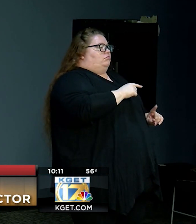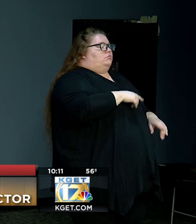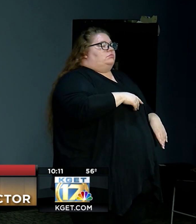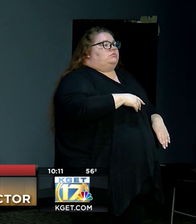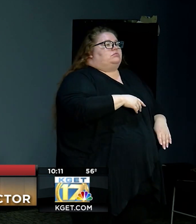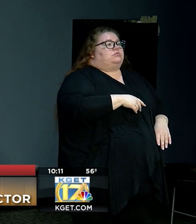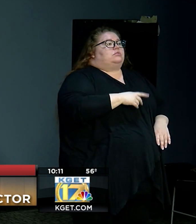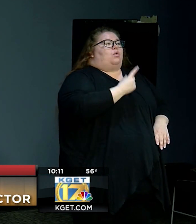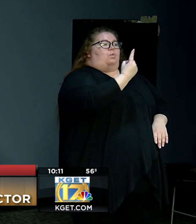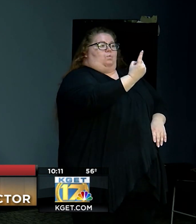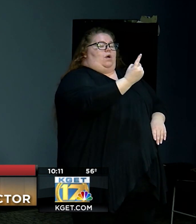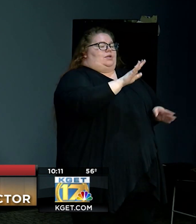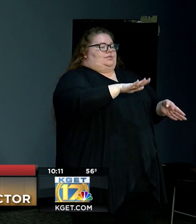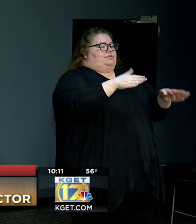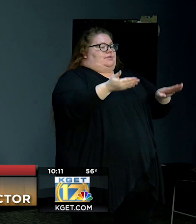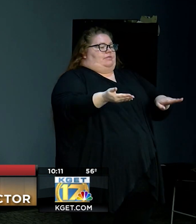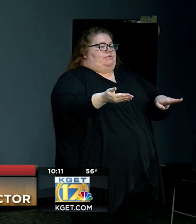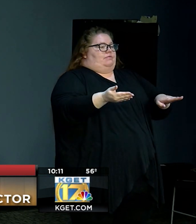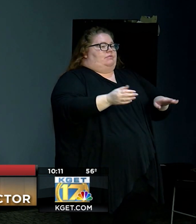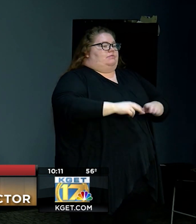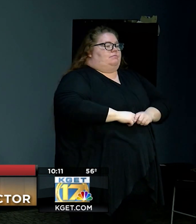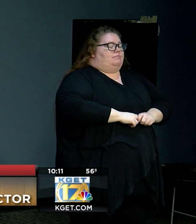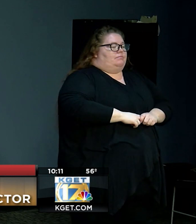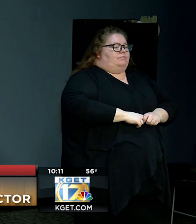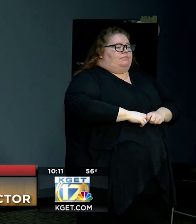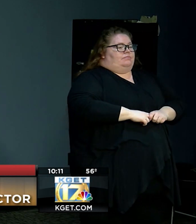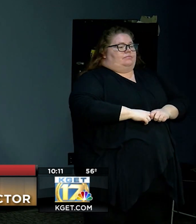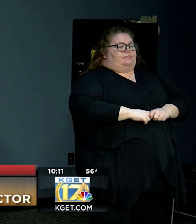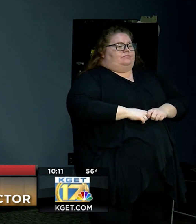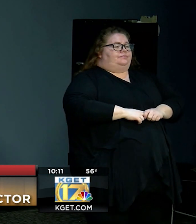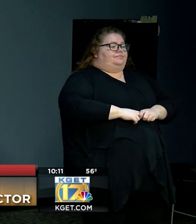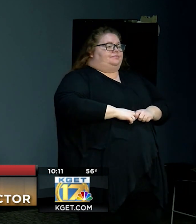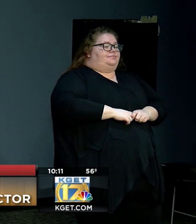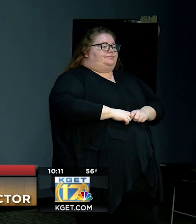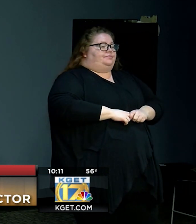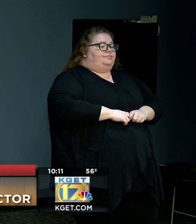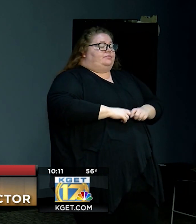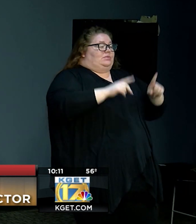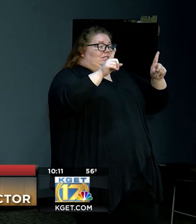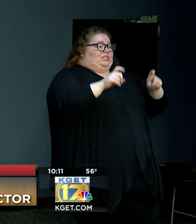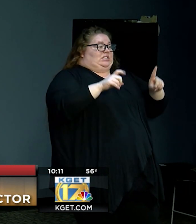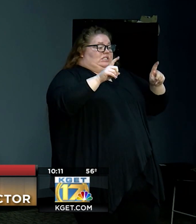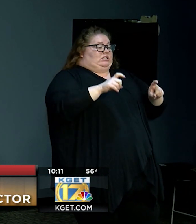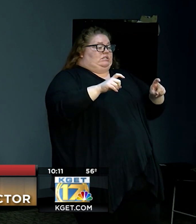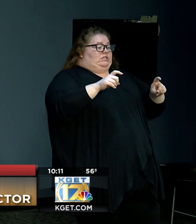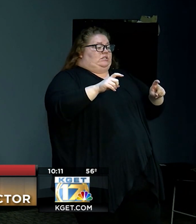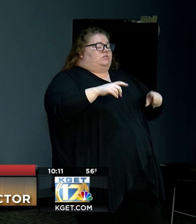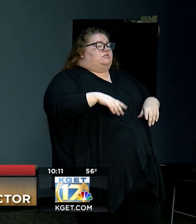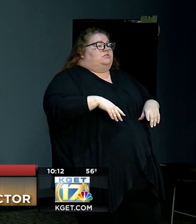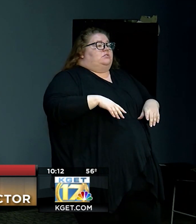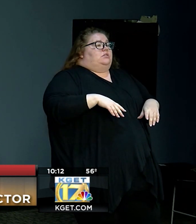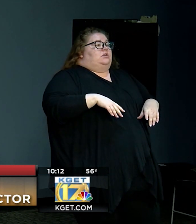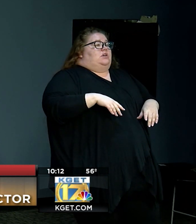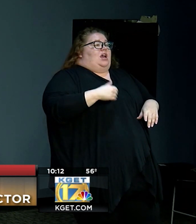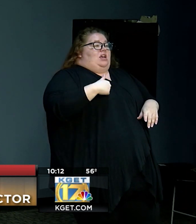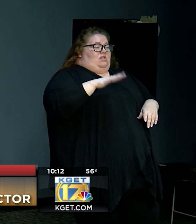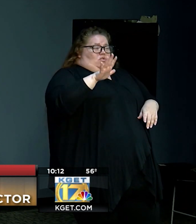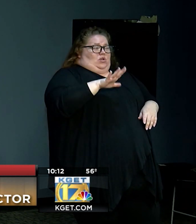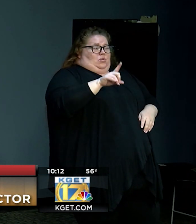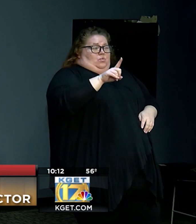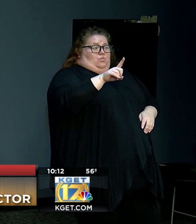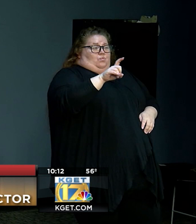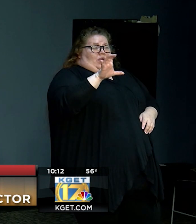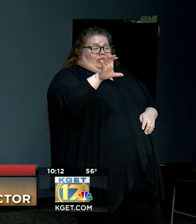our one death. As far as testing goes, as of this morning, we have